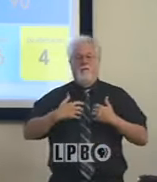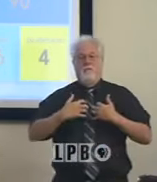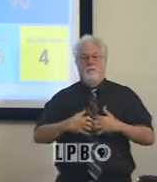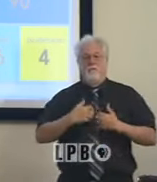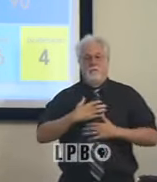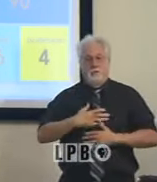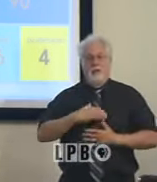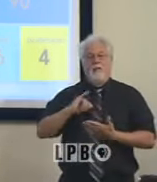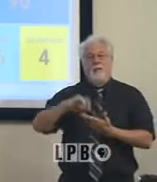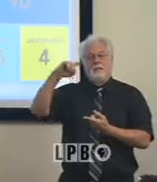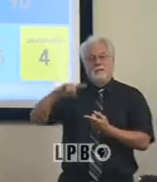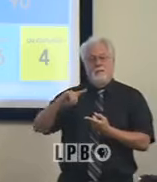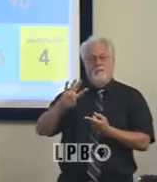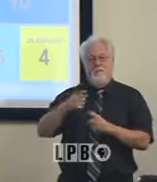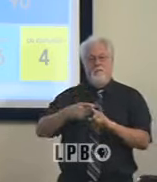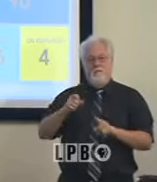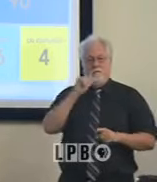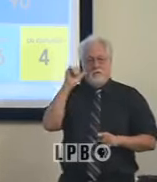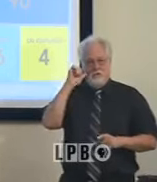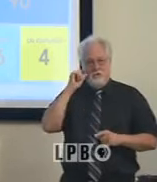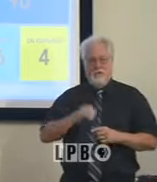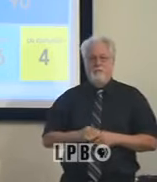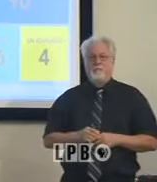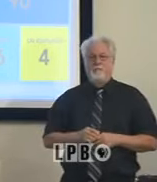and that's down 4 from yesterday.